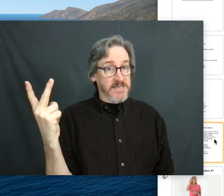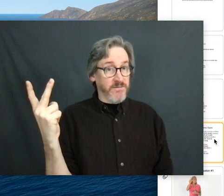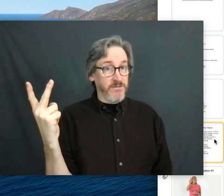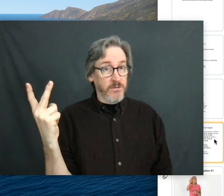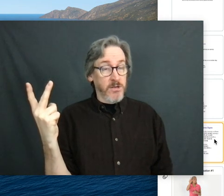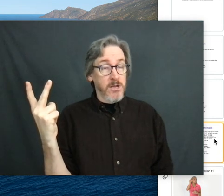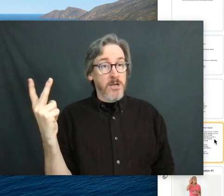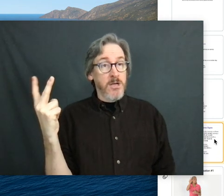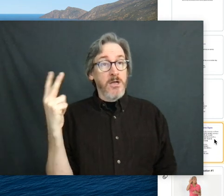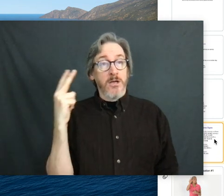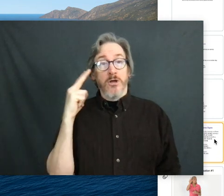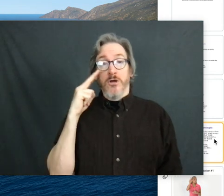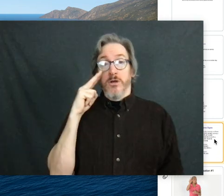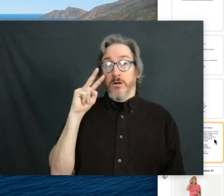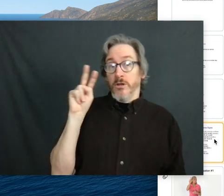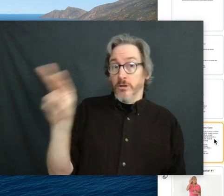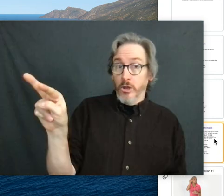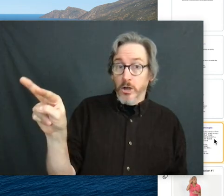very passive.